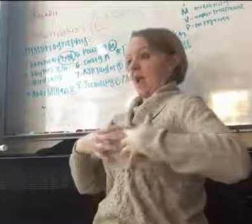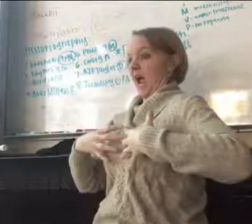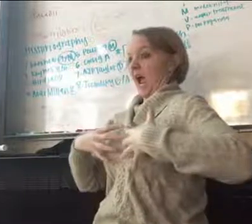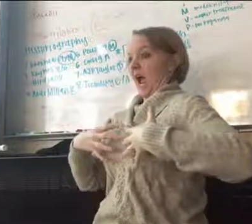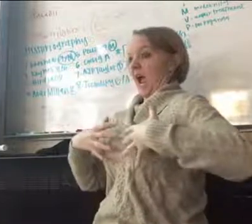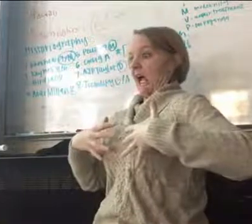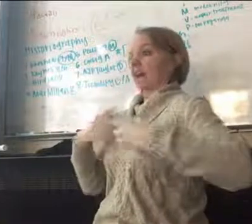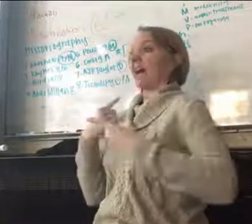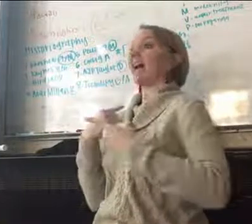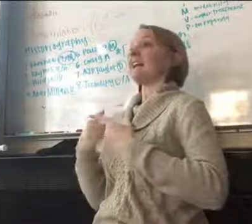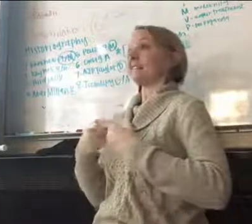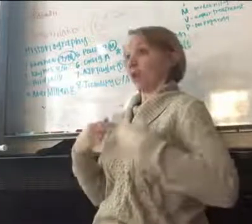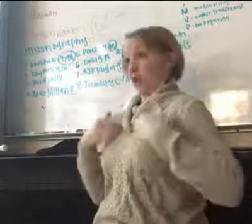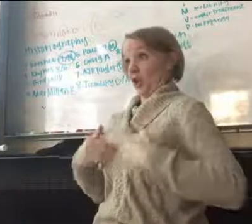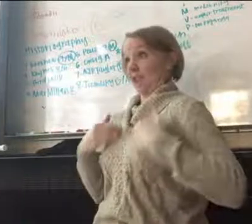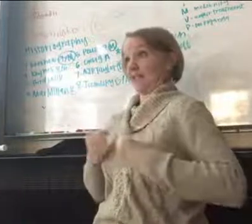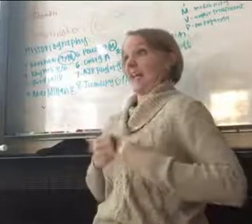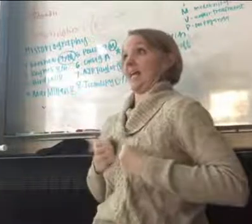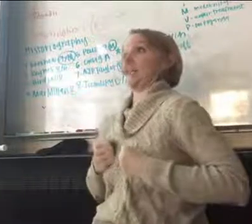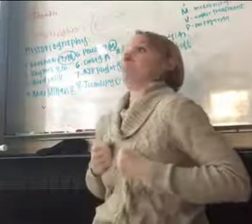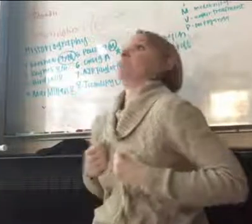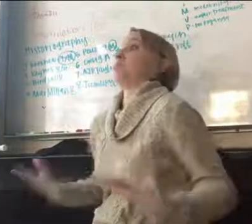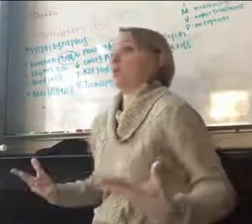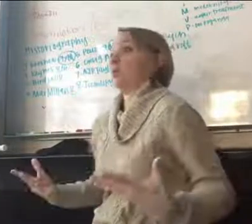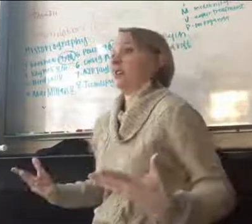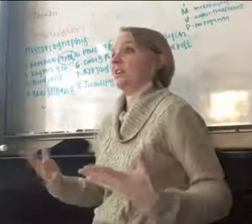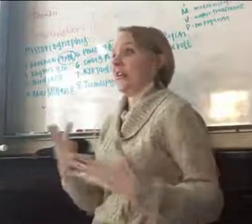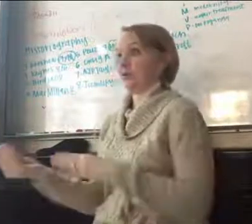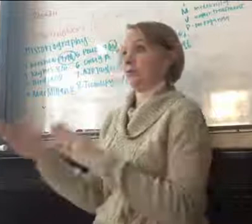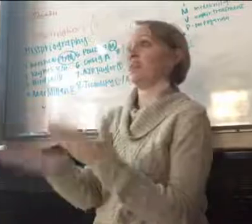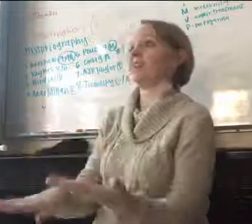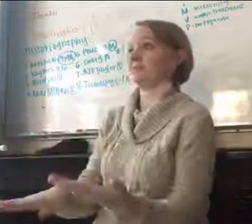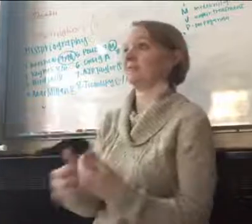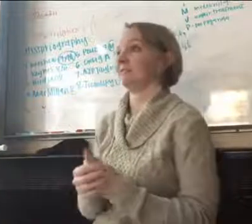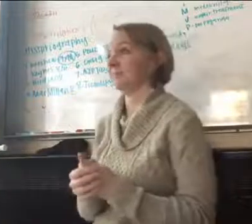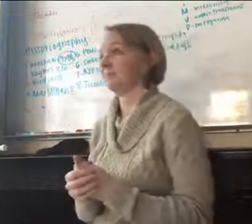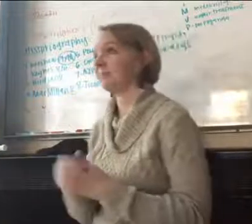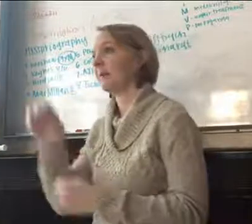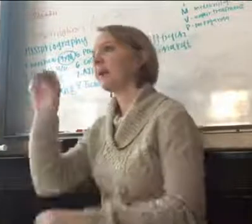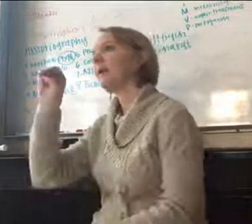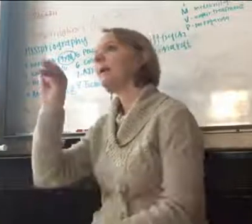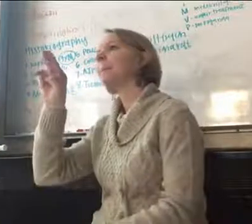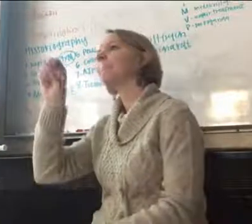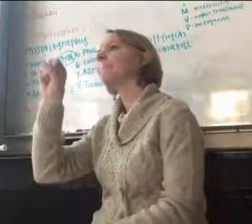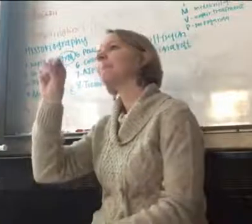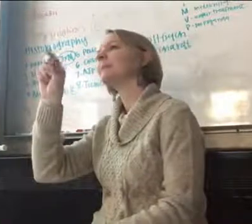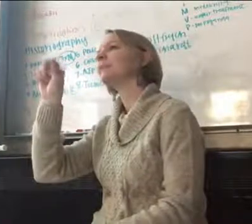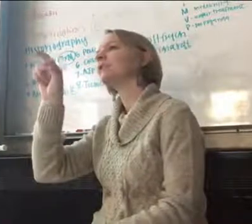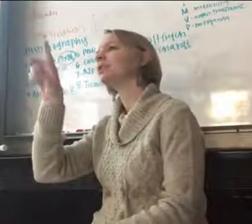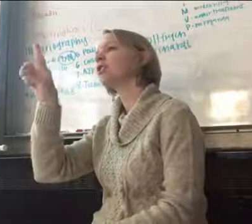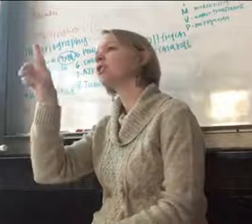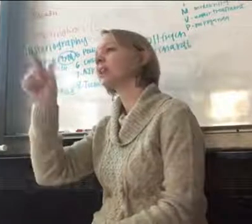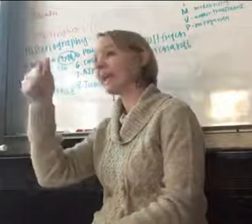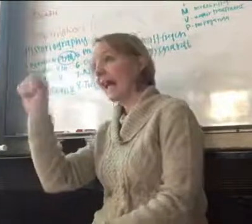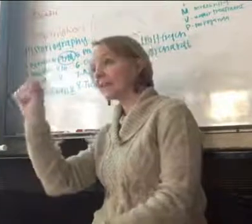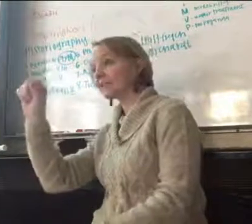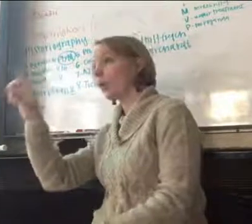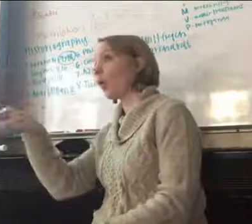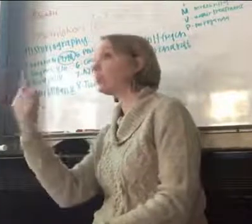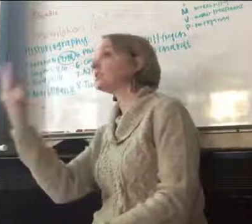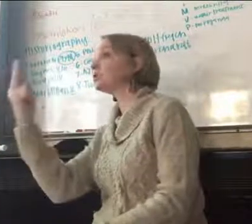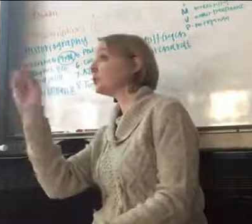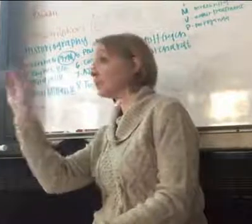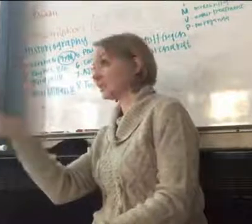they eventually explode and you die. Now, mustard gas isn't as bad. Only 2% of people die from mustard